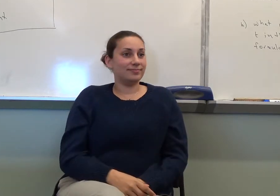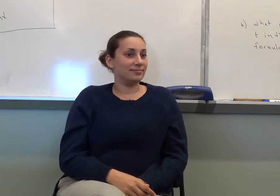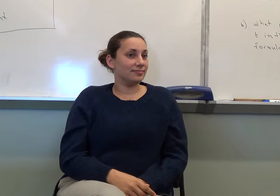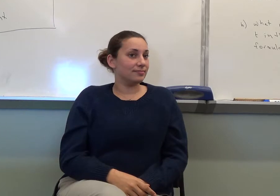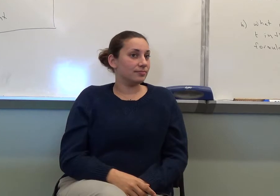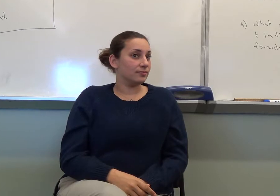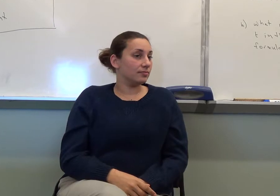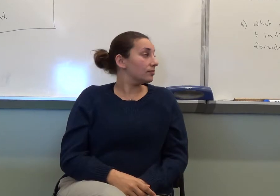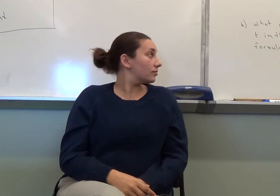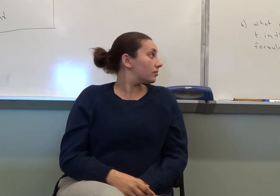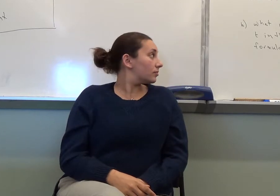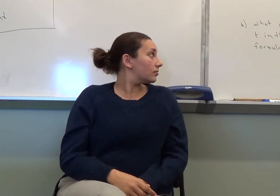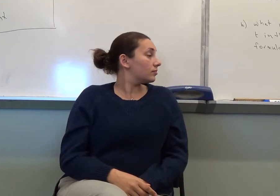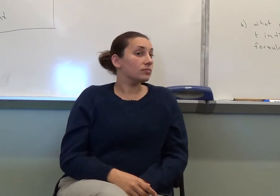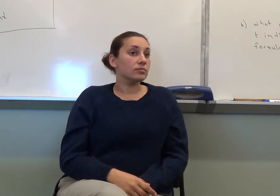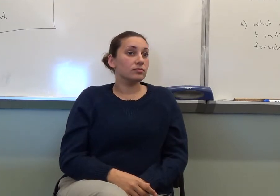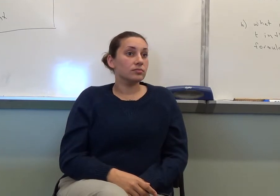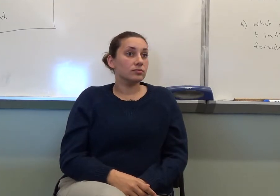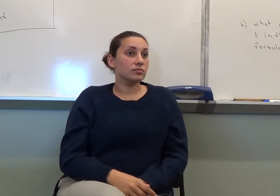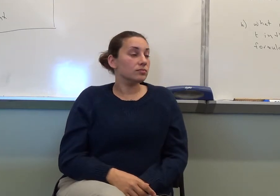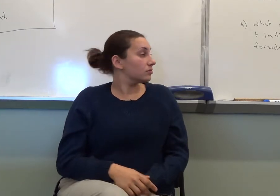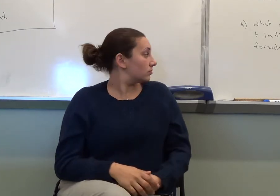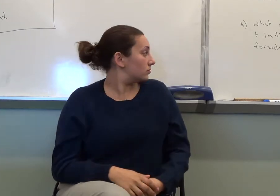Okay, we're good to go.